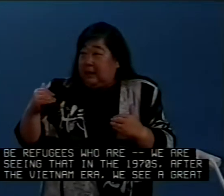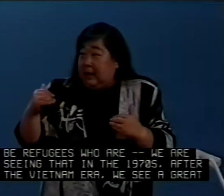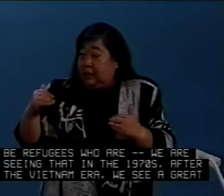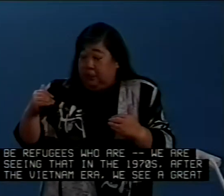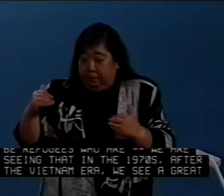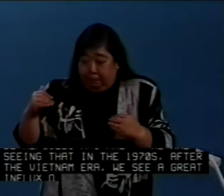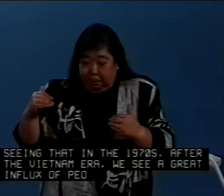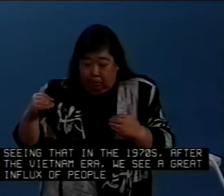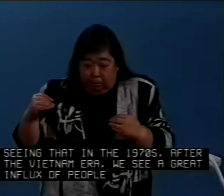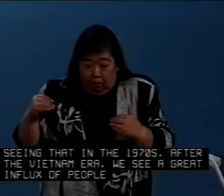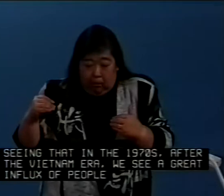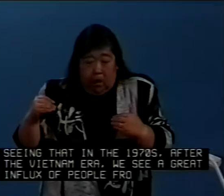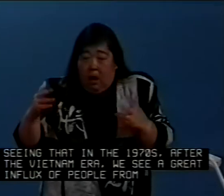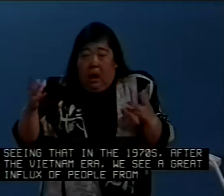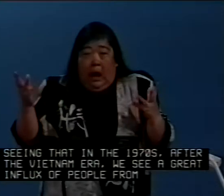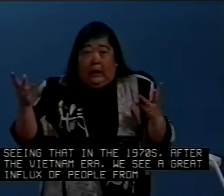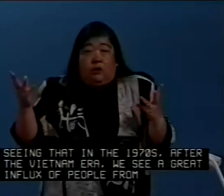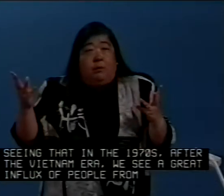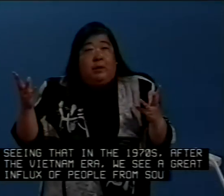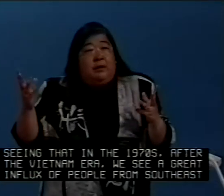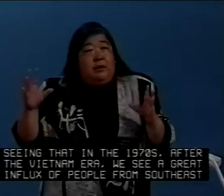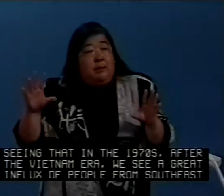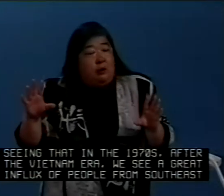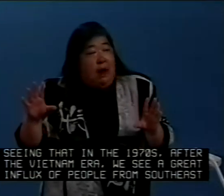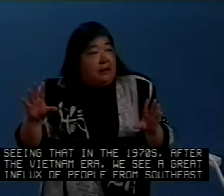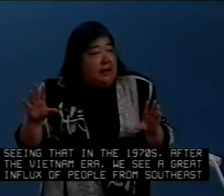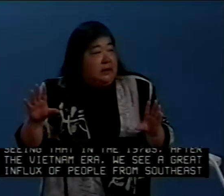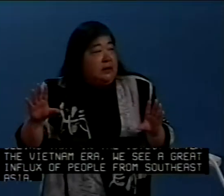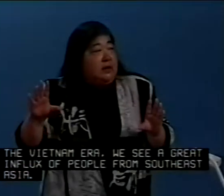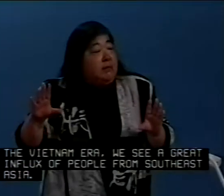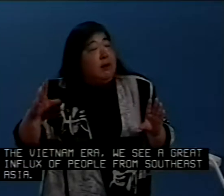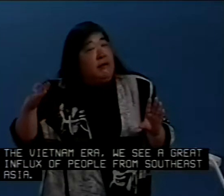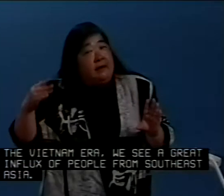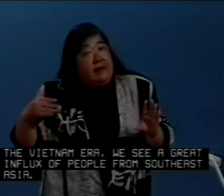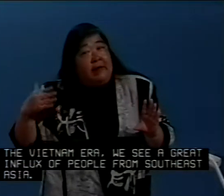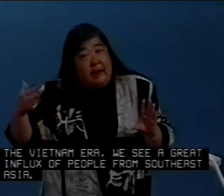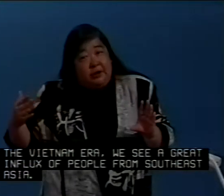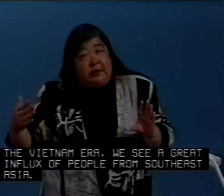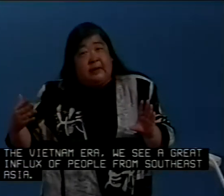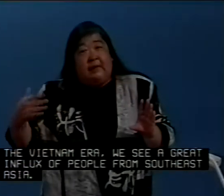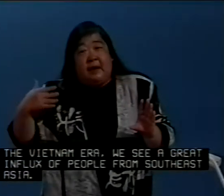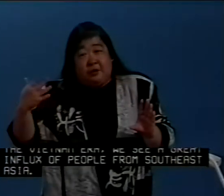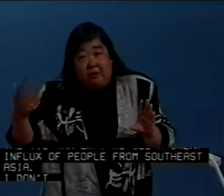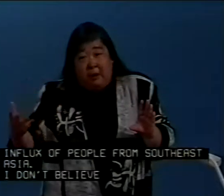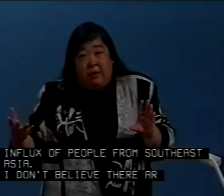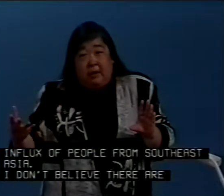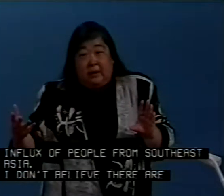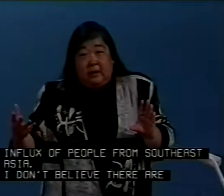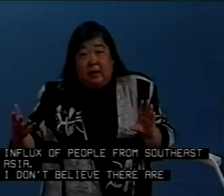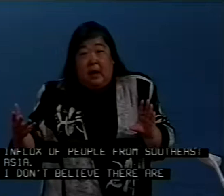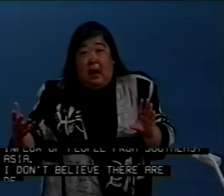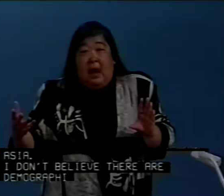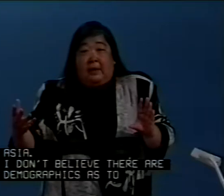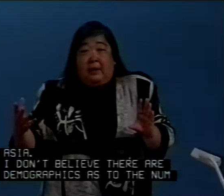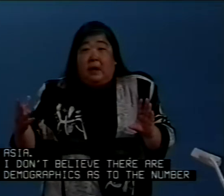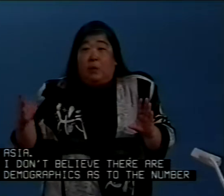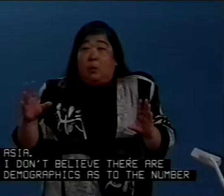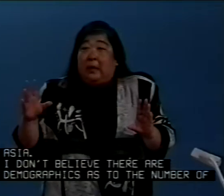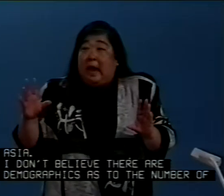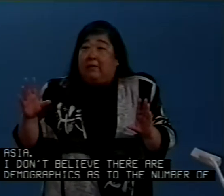Asia. I don't believe there are demographics as to the number of deaf Asians, deaf Asian Americans. I think that one would have to